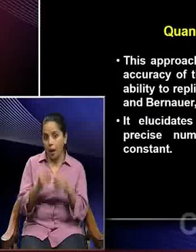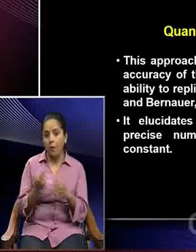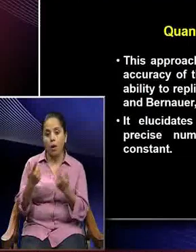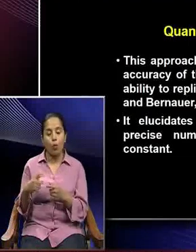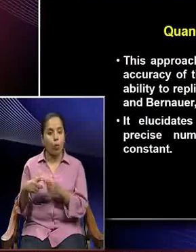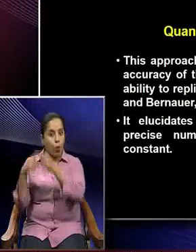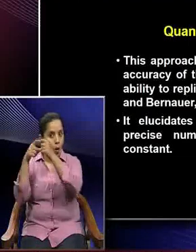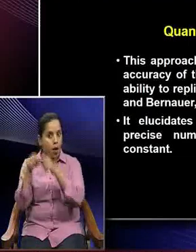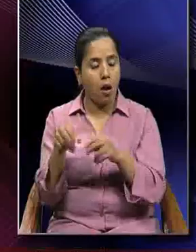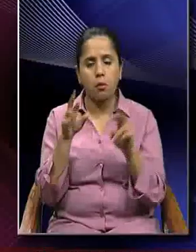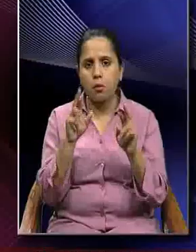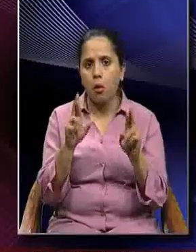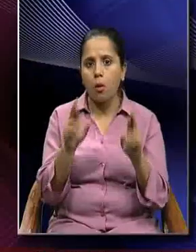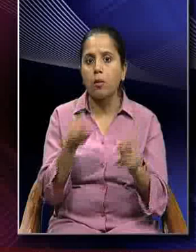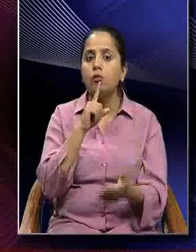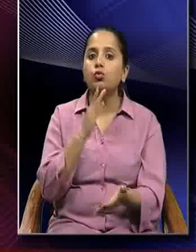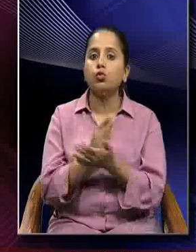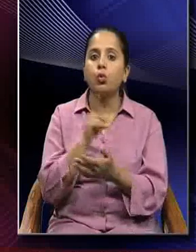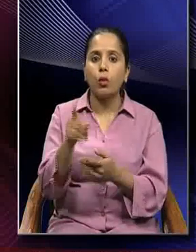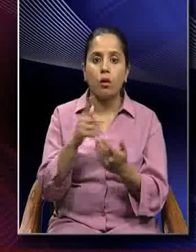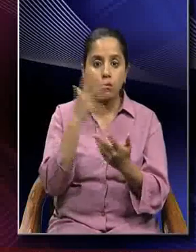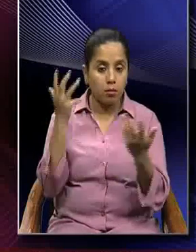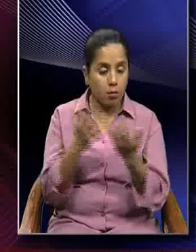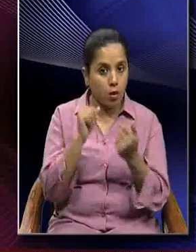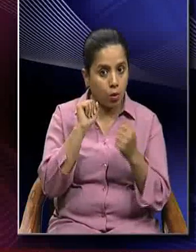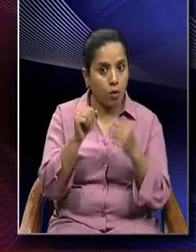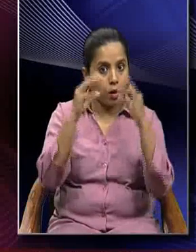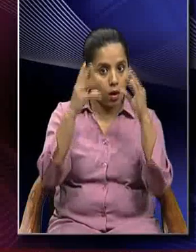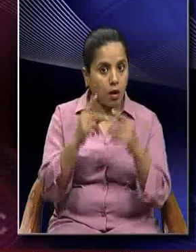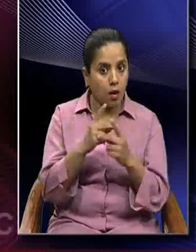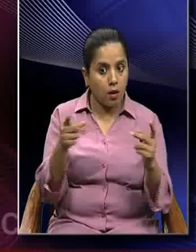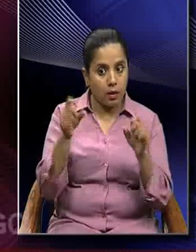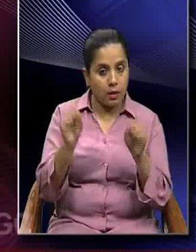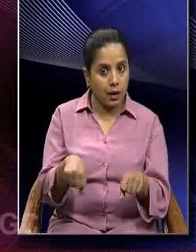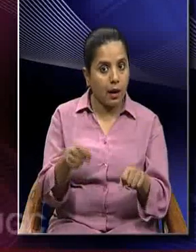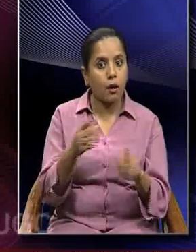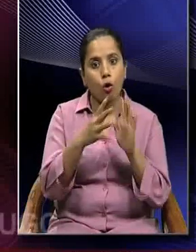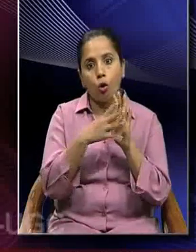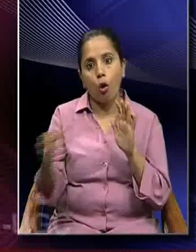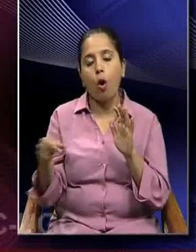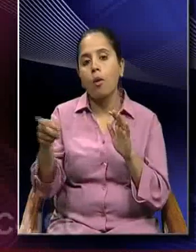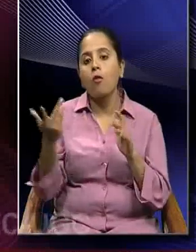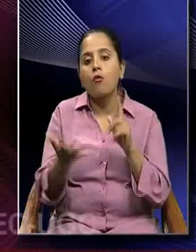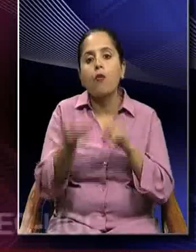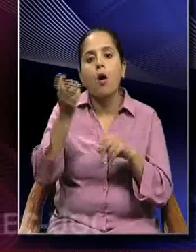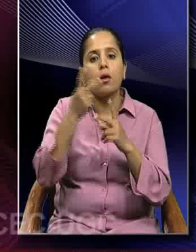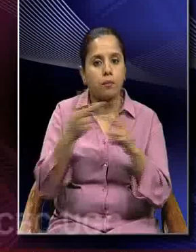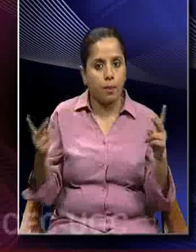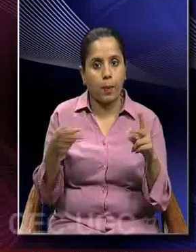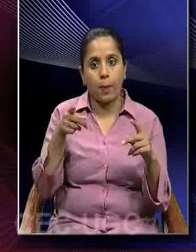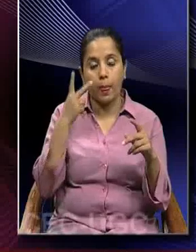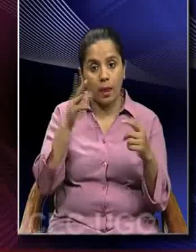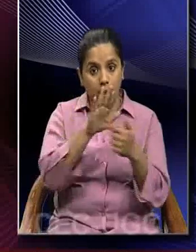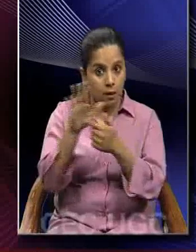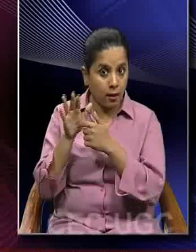is expected to ensure the accuracy of their measurements and the ability to replicate their findings. It